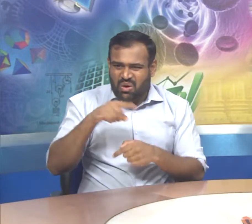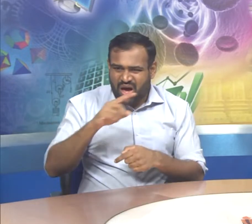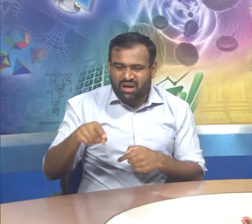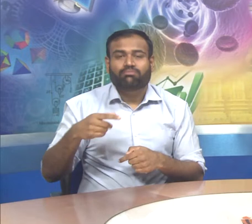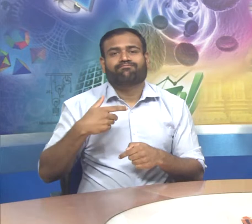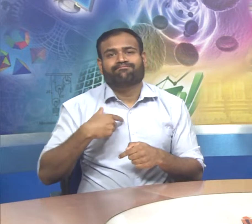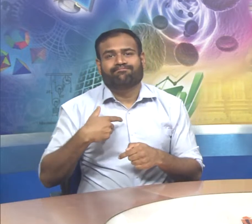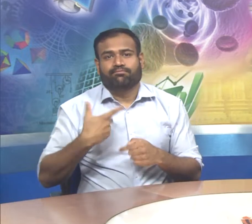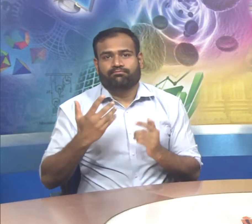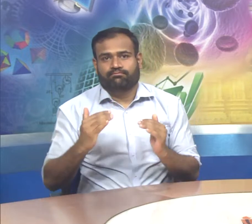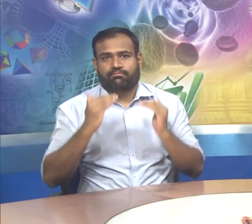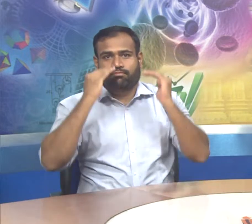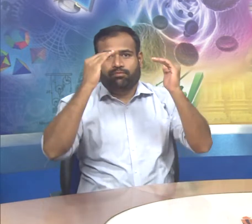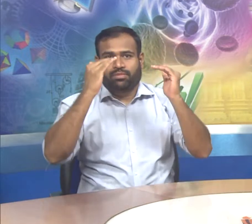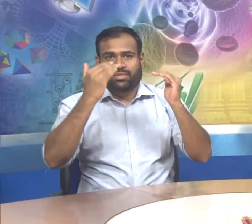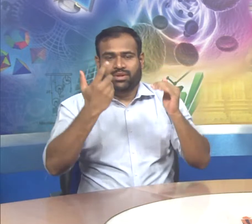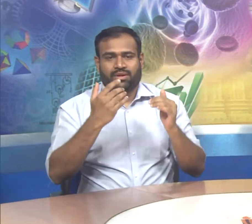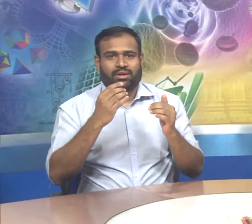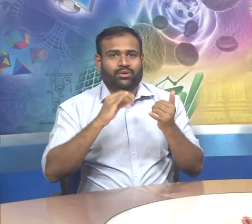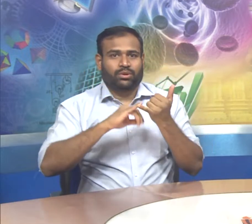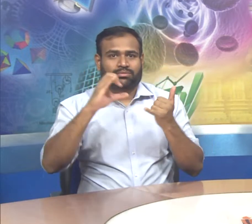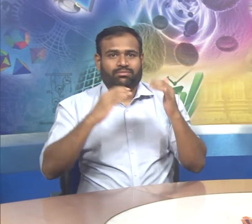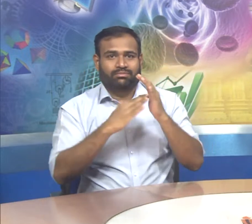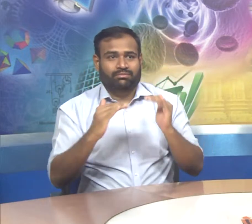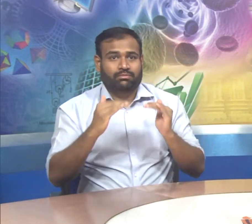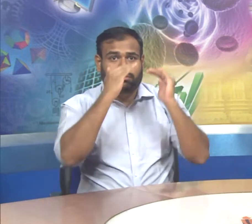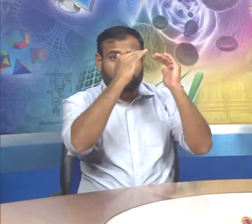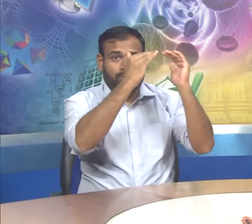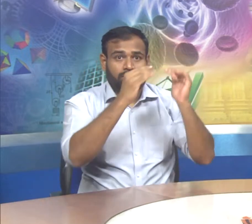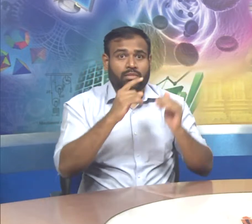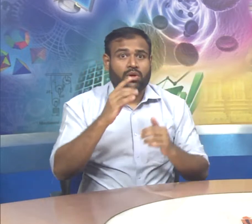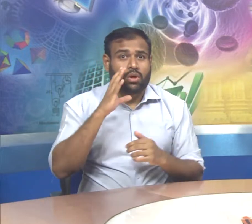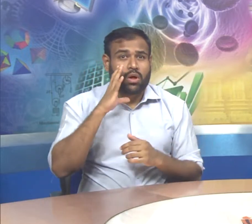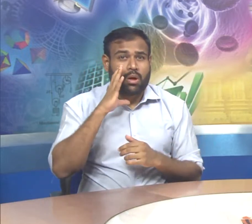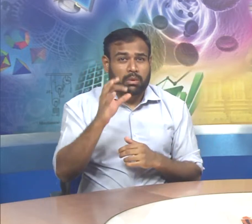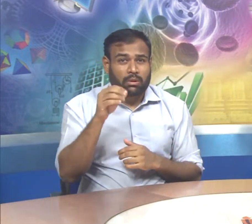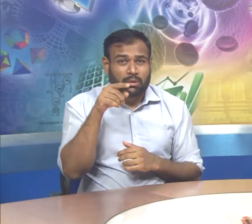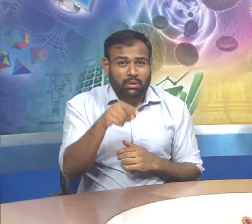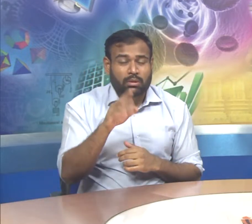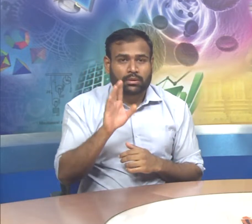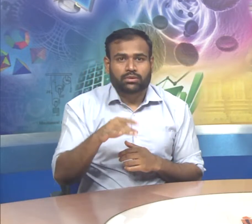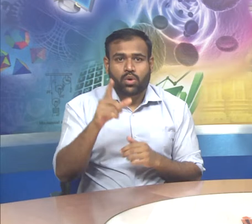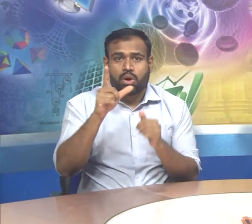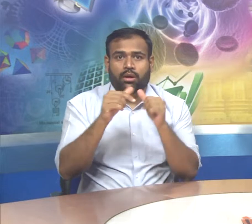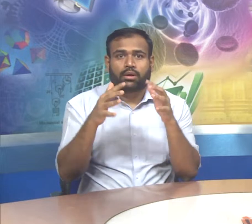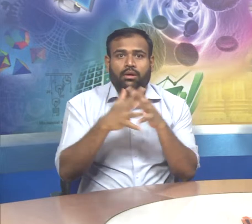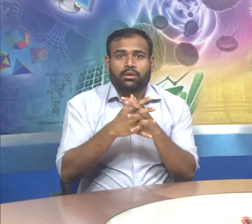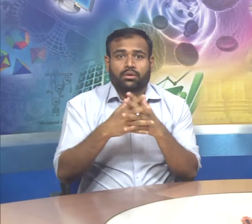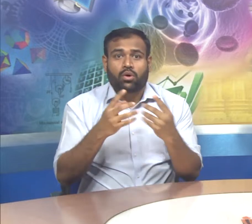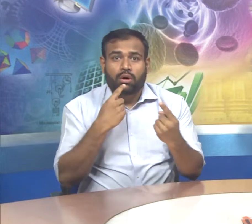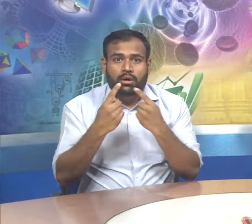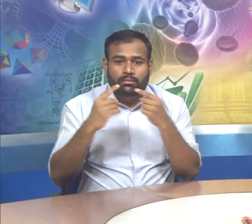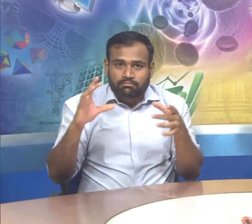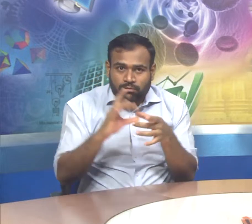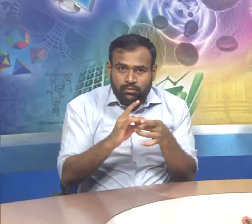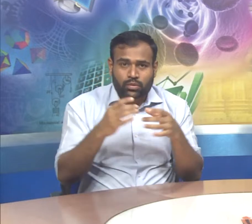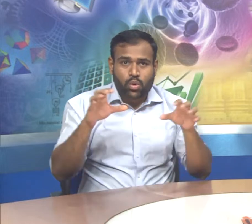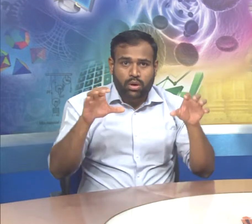If a civil case involved a substantial point of law of public